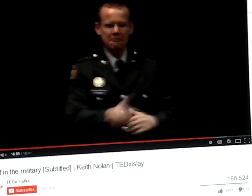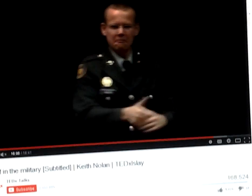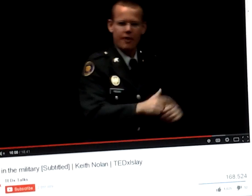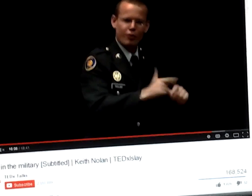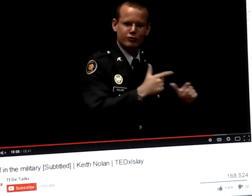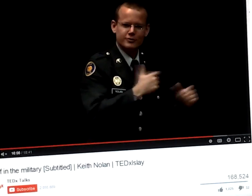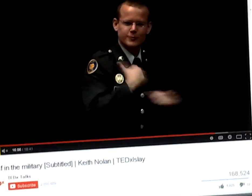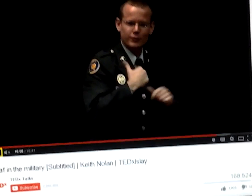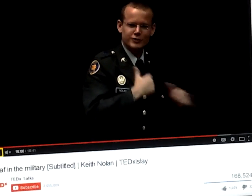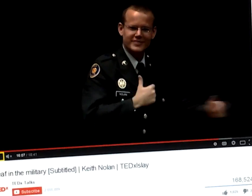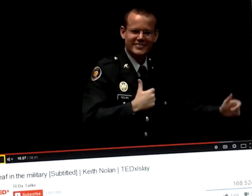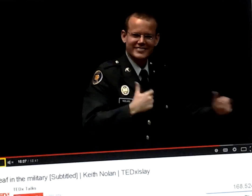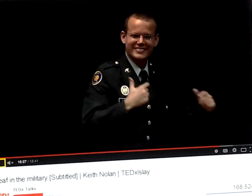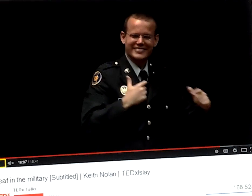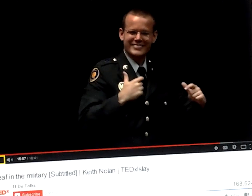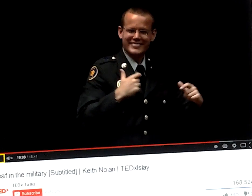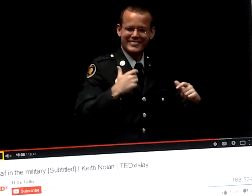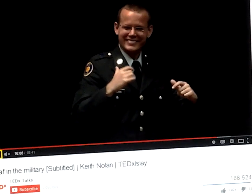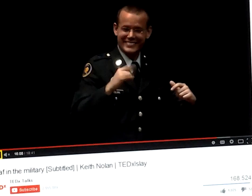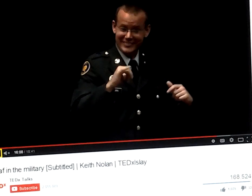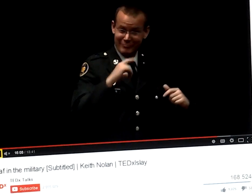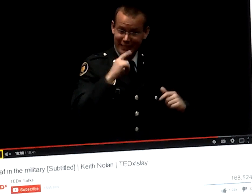I'm not catching this at all.